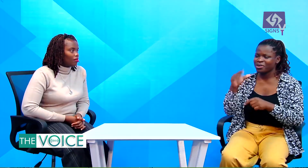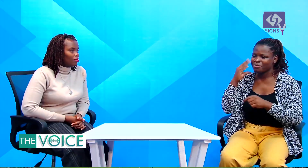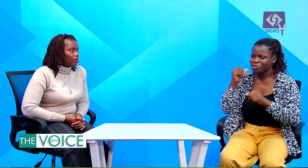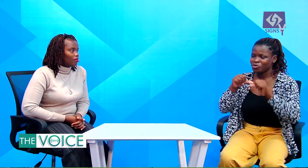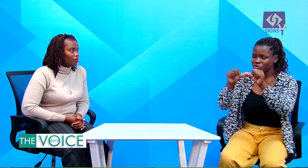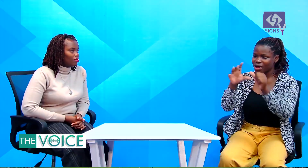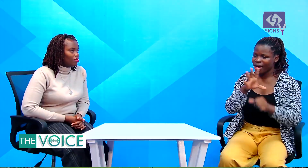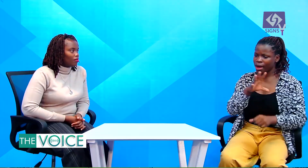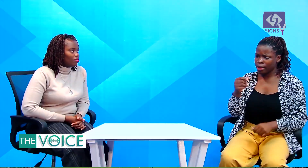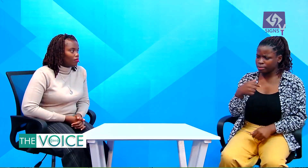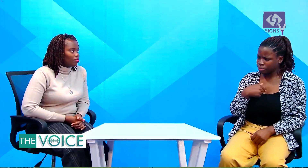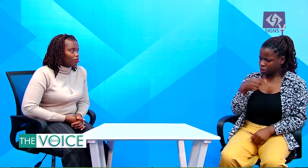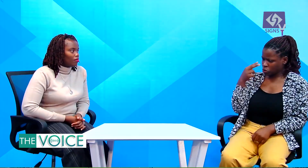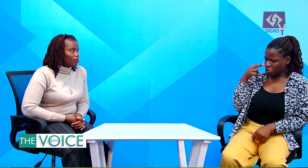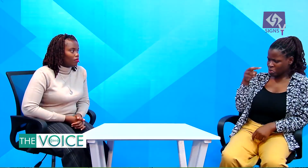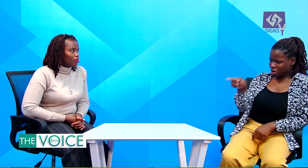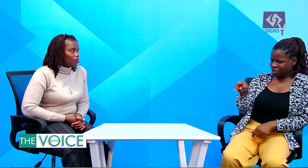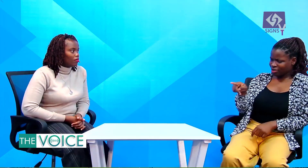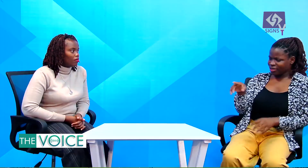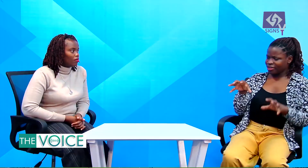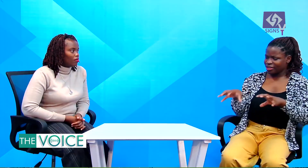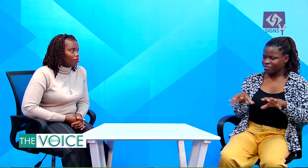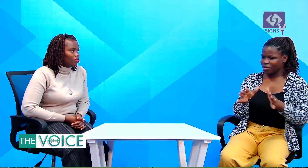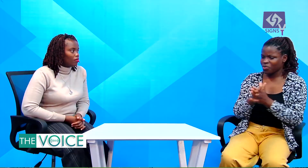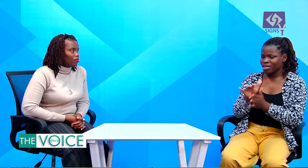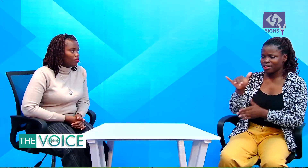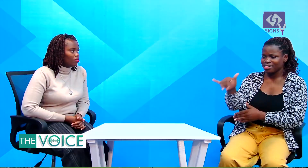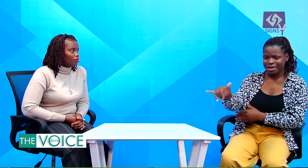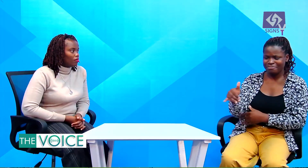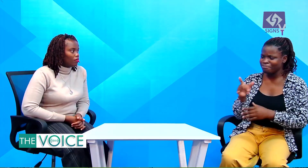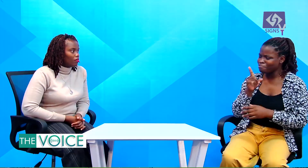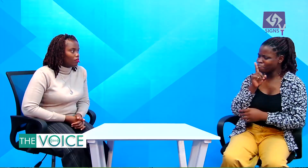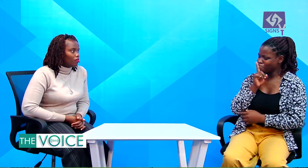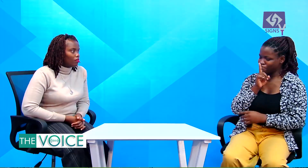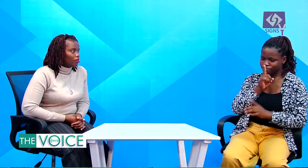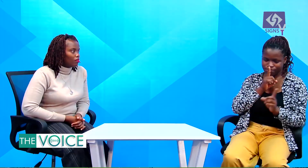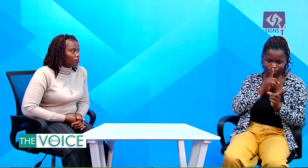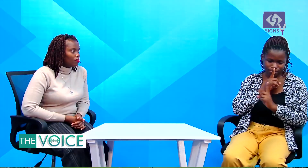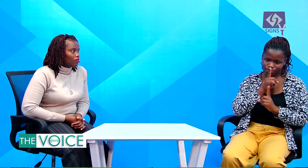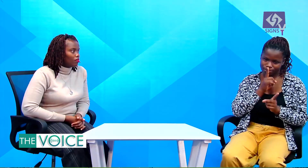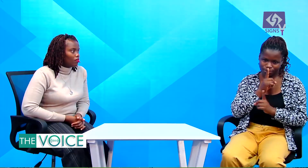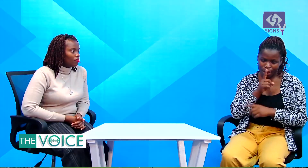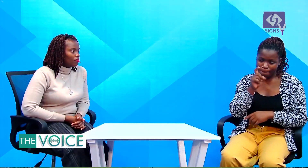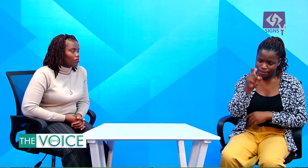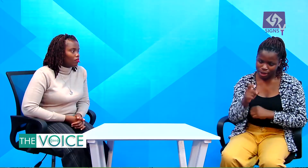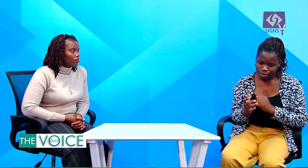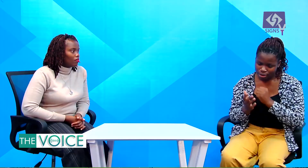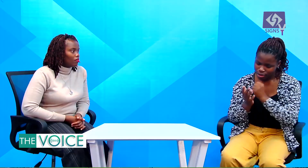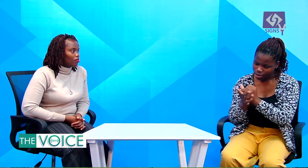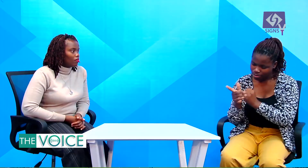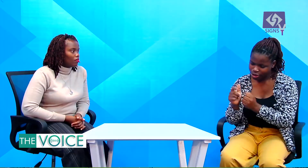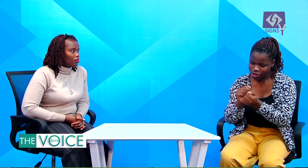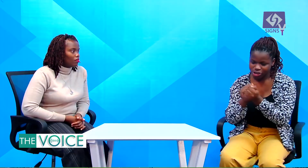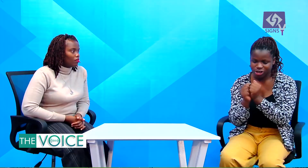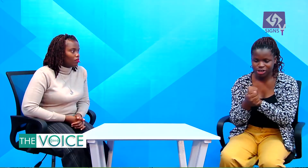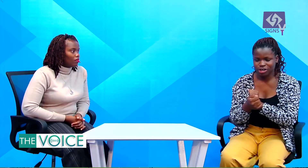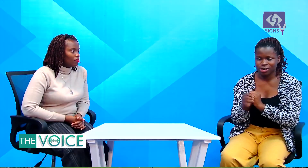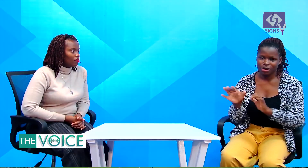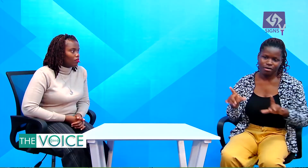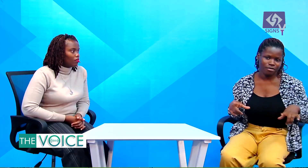Not me, the things that I got to experience in my past. I have other people who are younger getting to experience the same things, having their voices